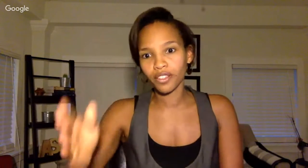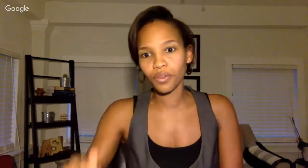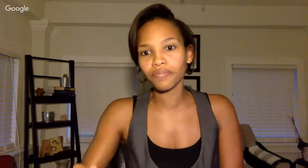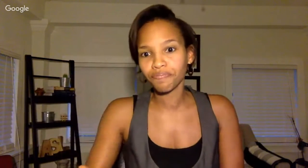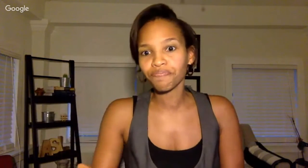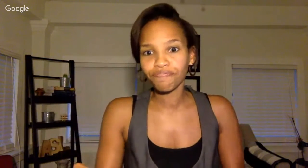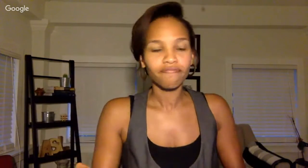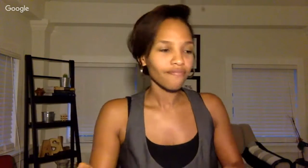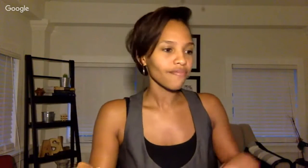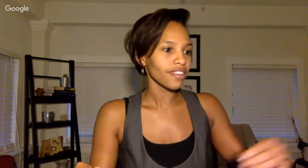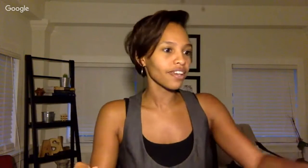one.